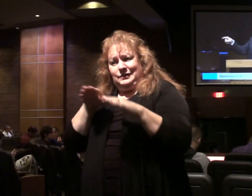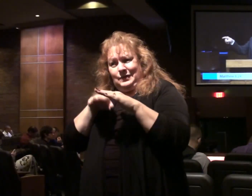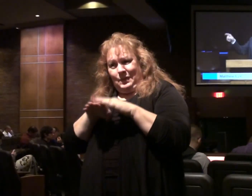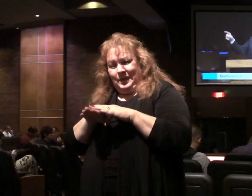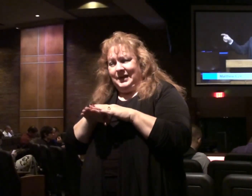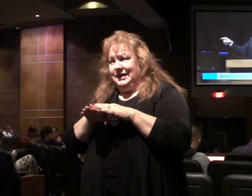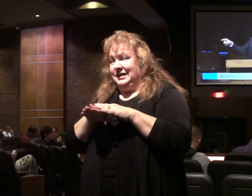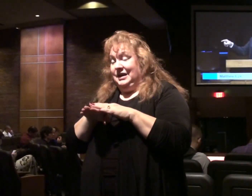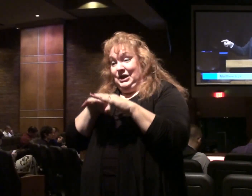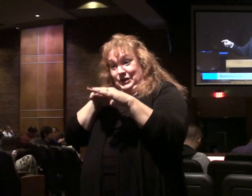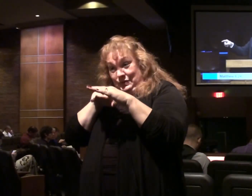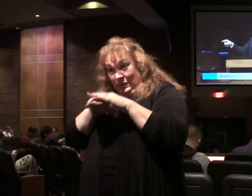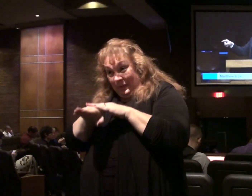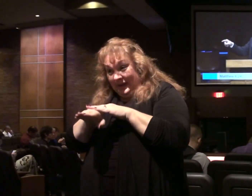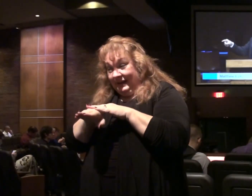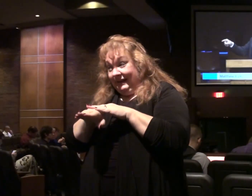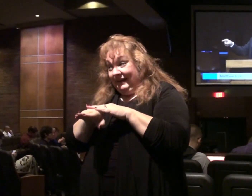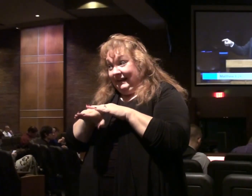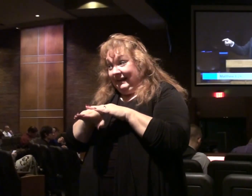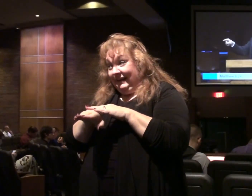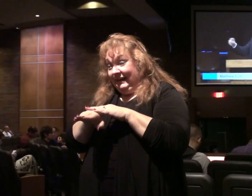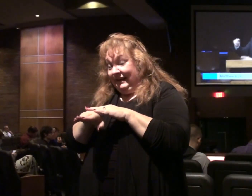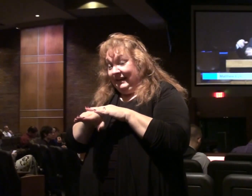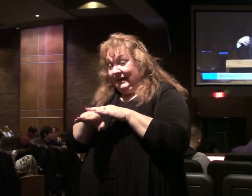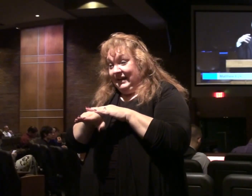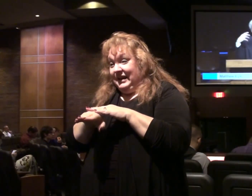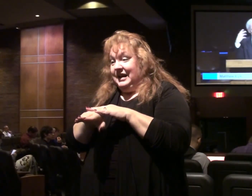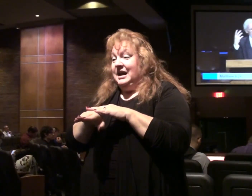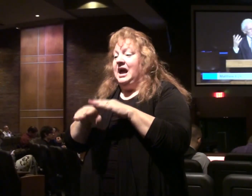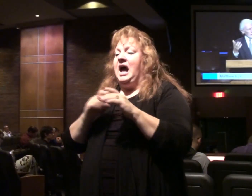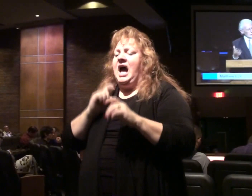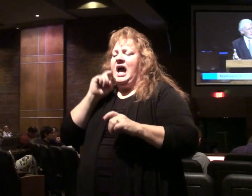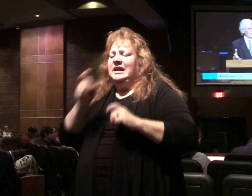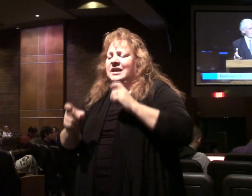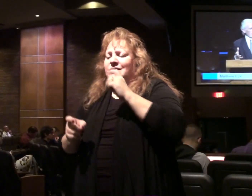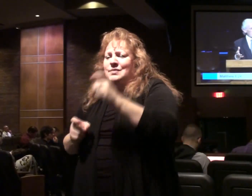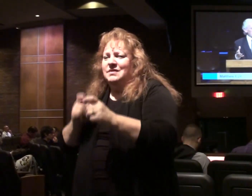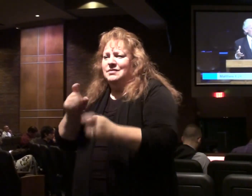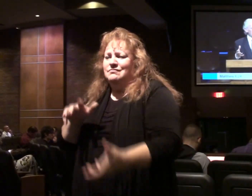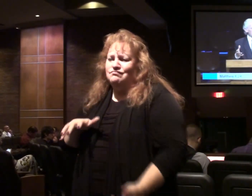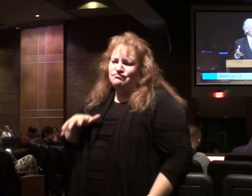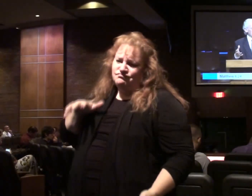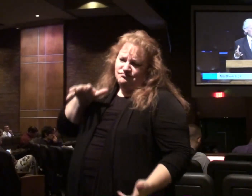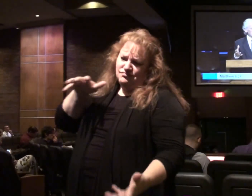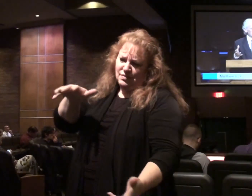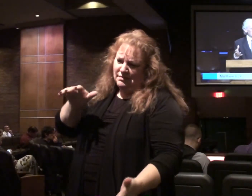He promised. When you go into that land, and I give you prosperity,